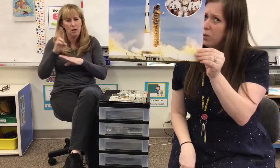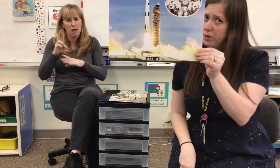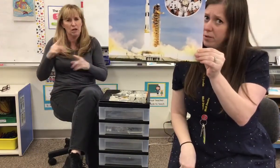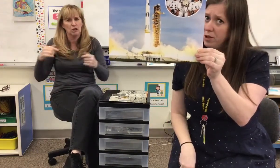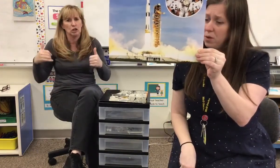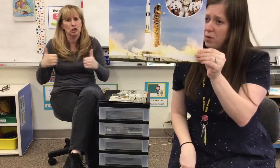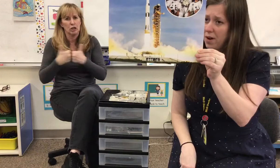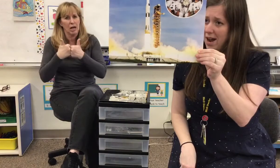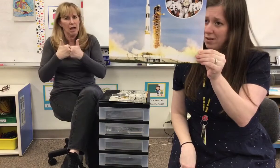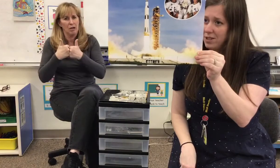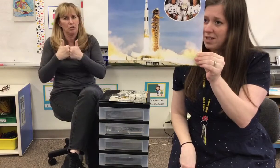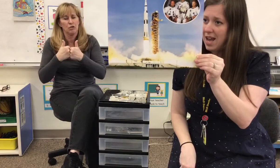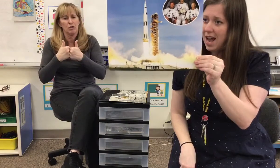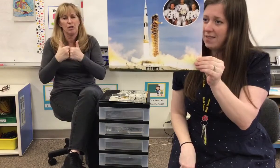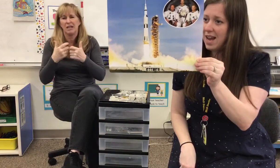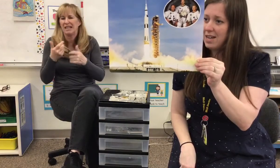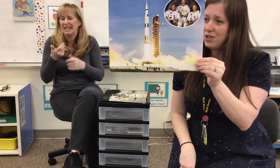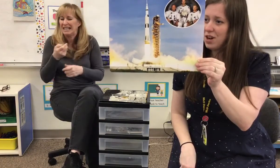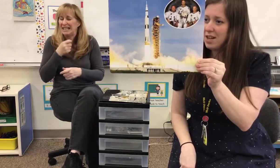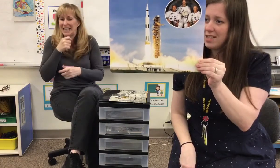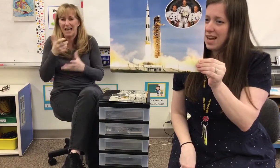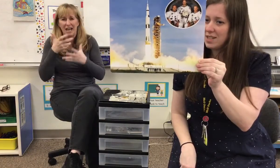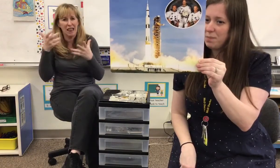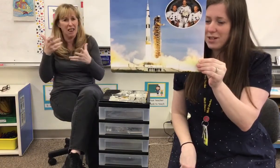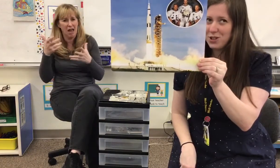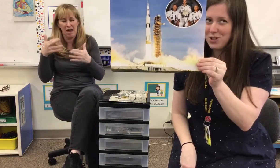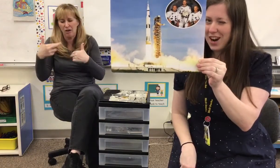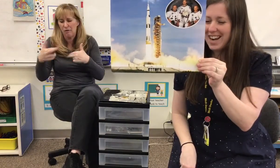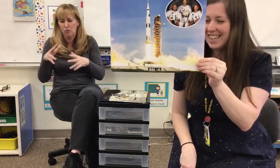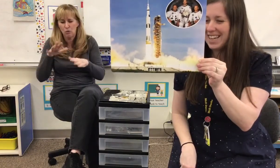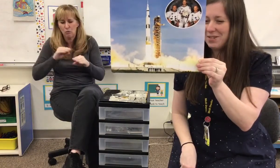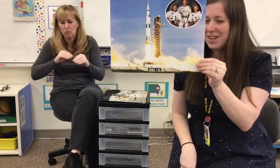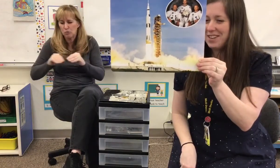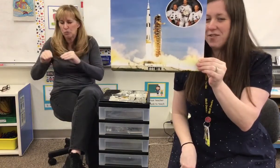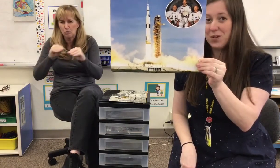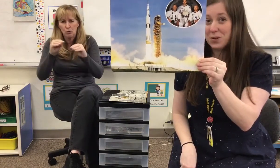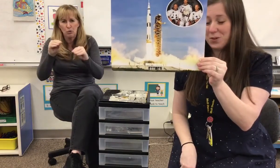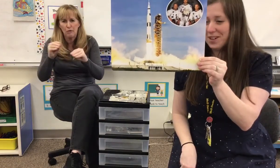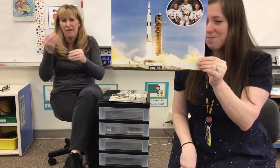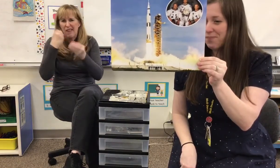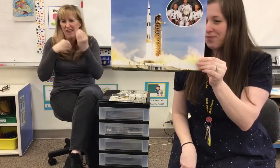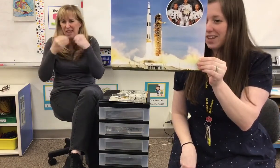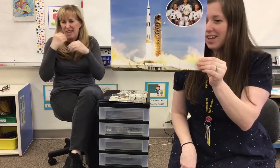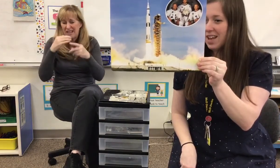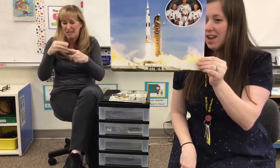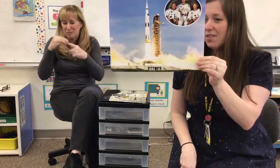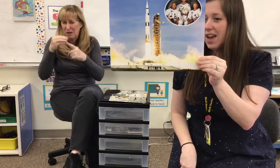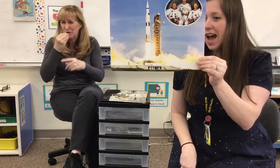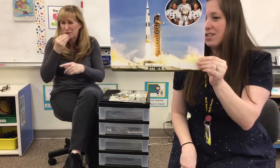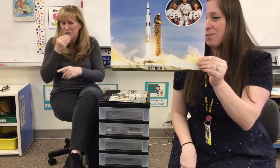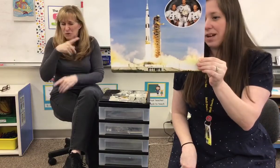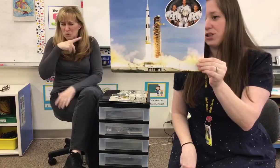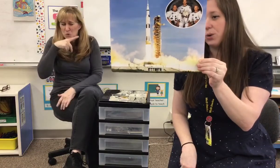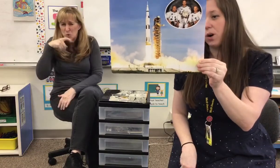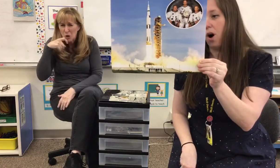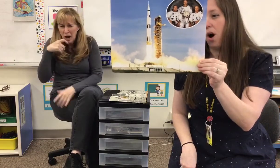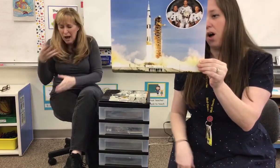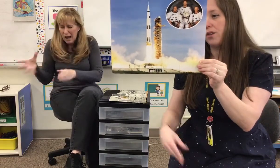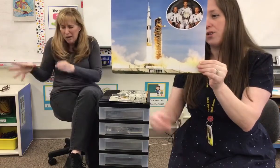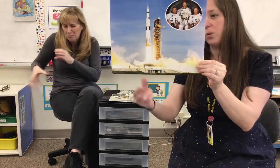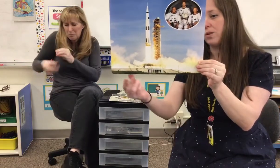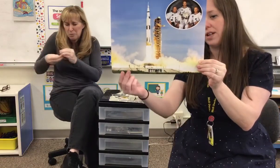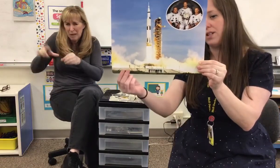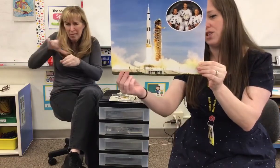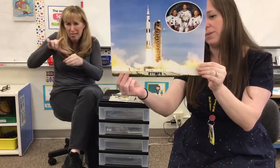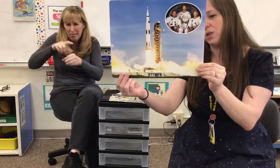very little room to move around, and the astronauts ate special dried liquid food. They had to make sure